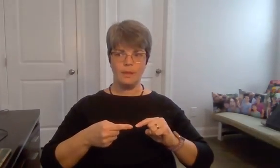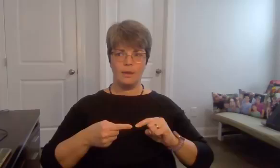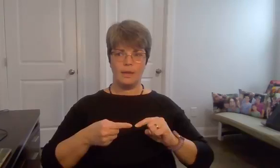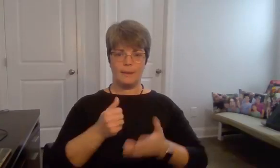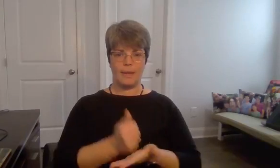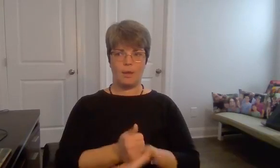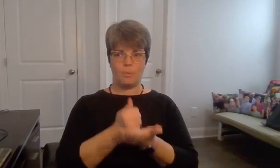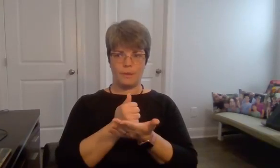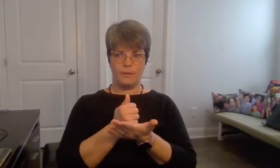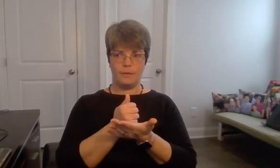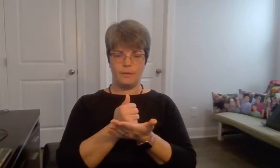help,